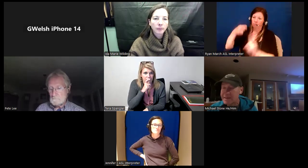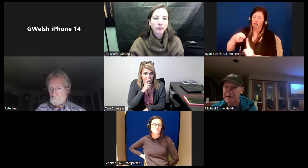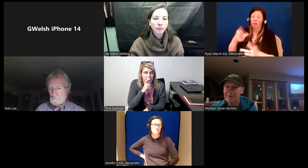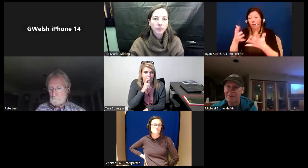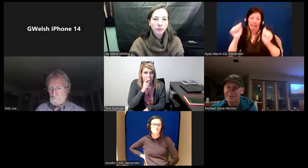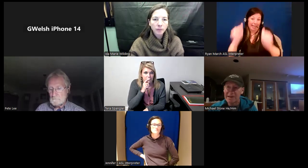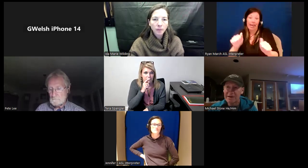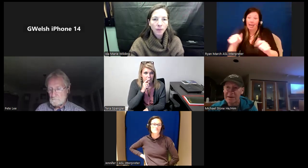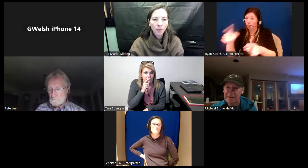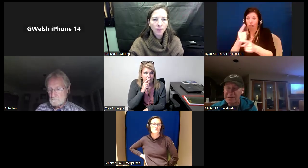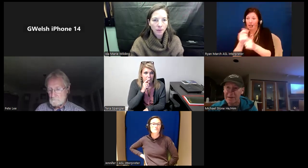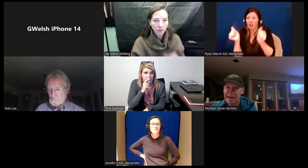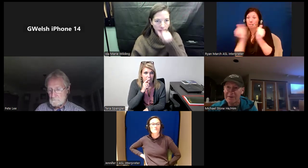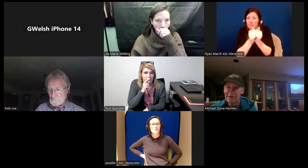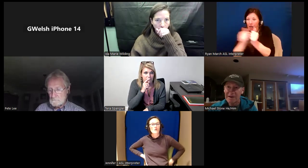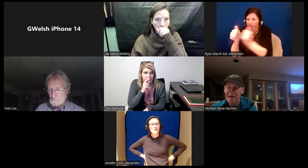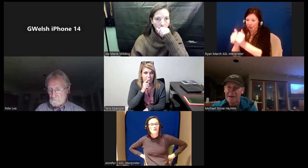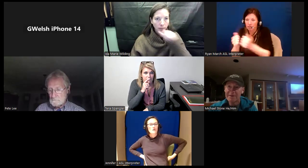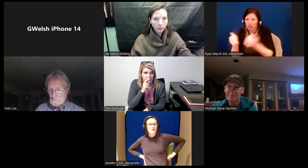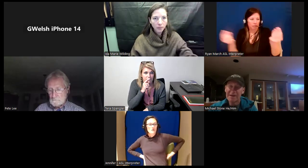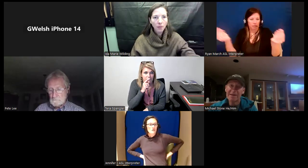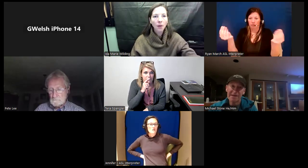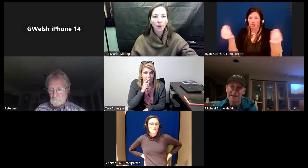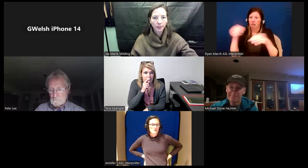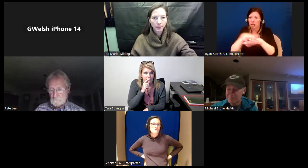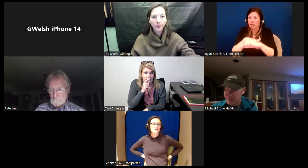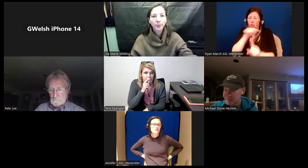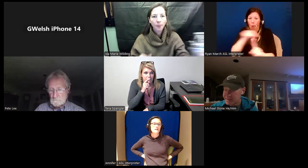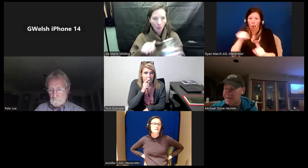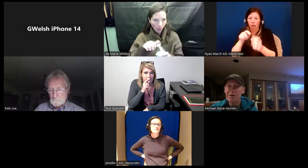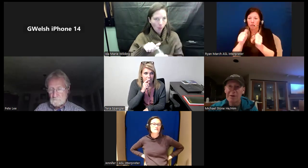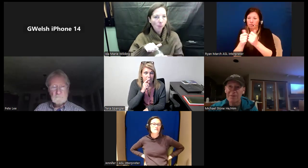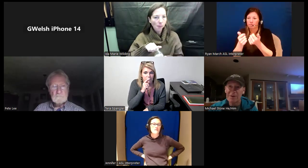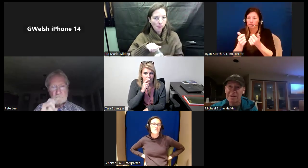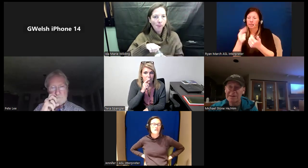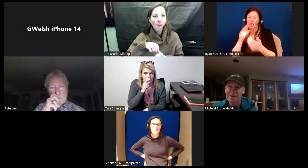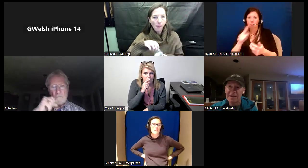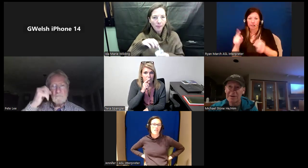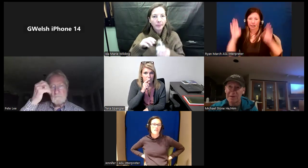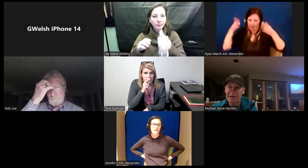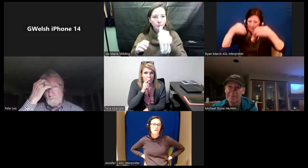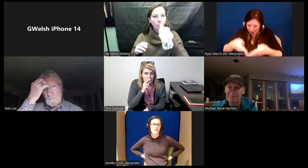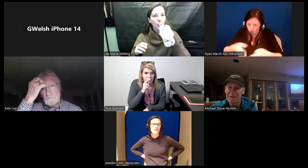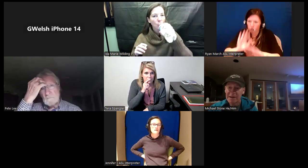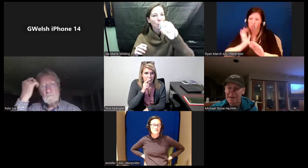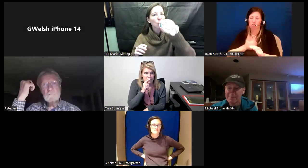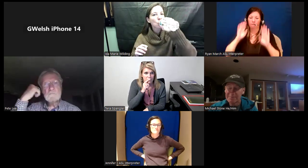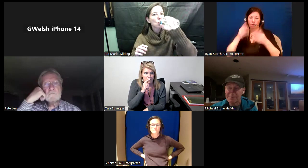as many of those areas that we have and narrow our focus, I think it'll